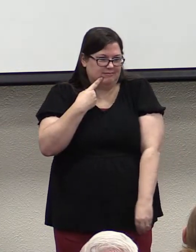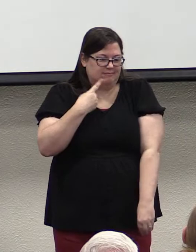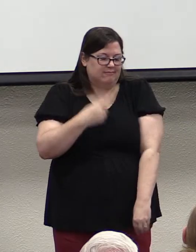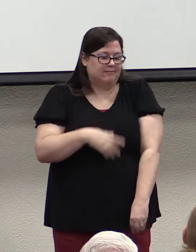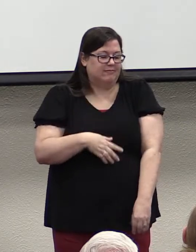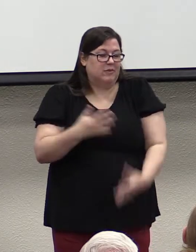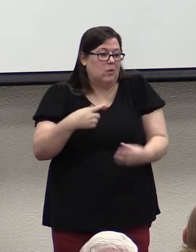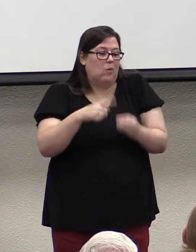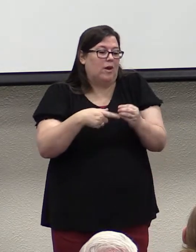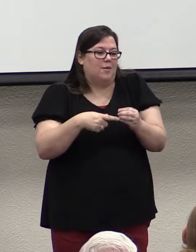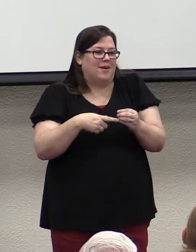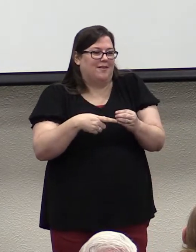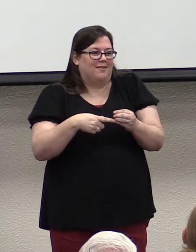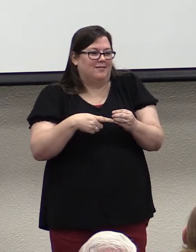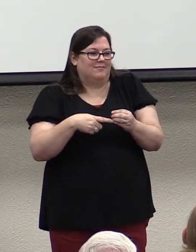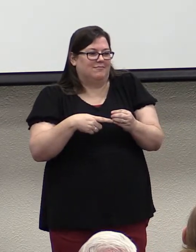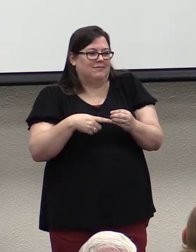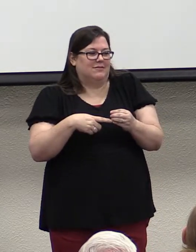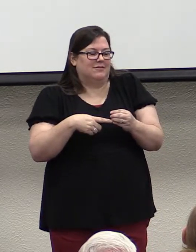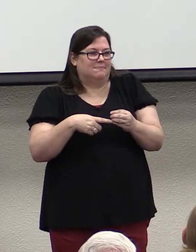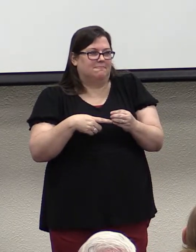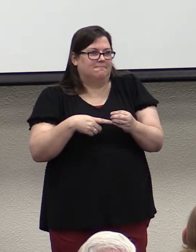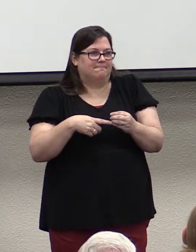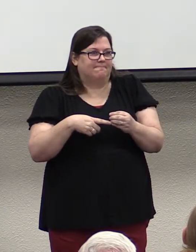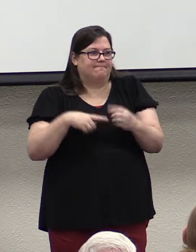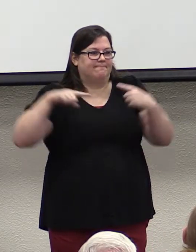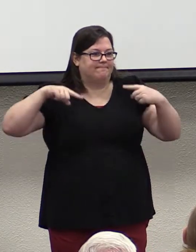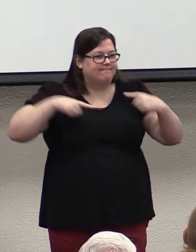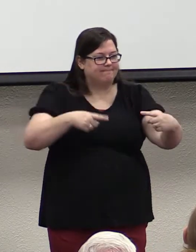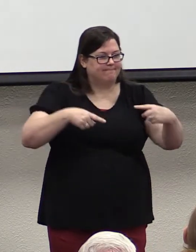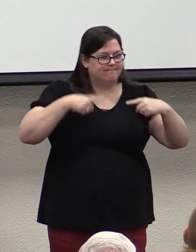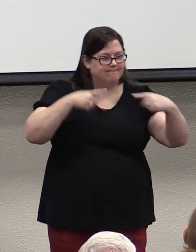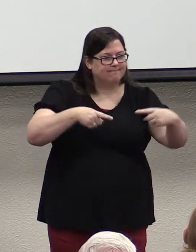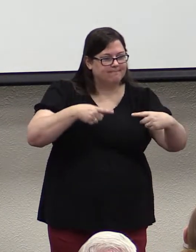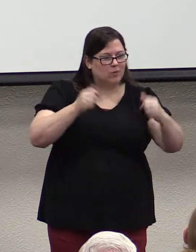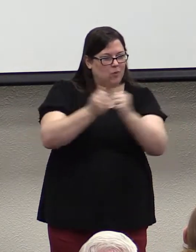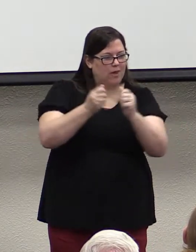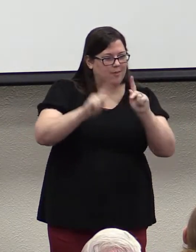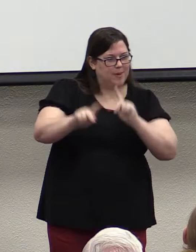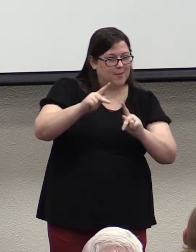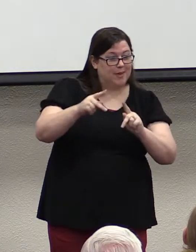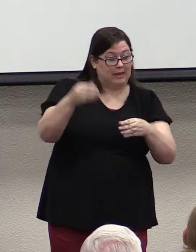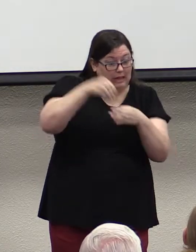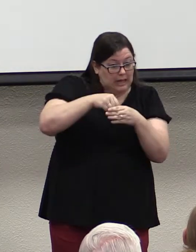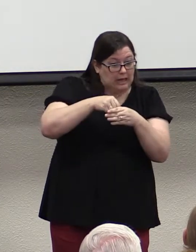What about hostility? Inside and outside of the church.